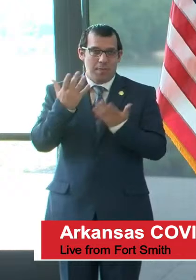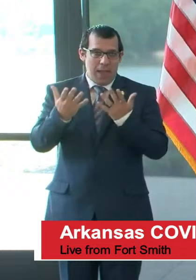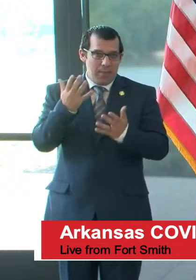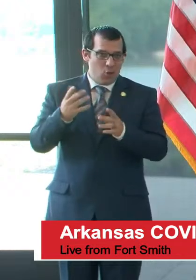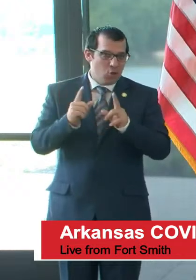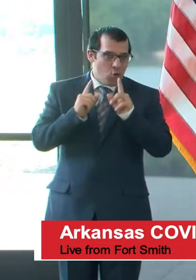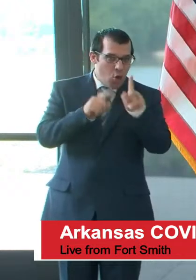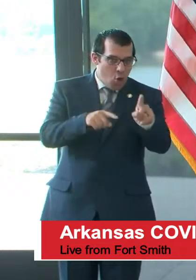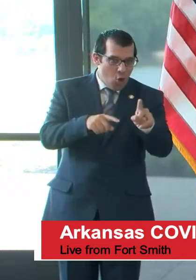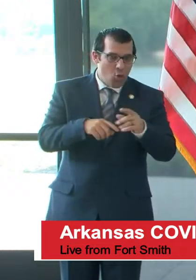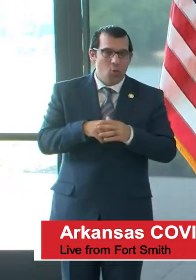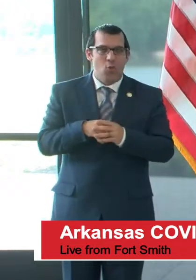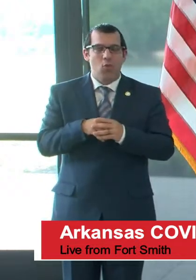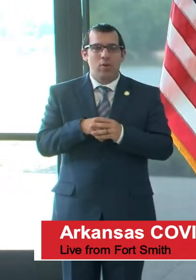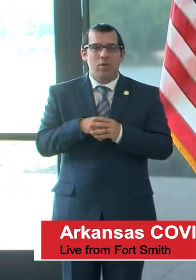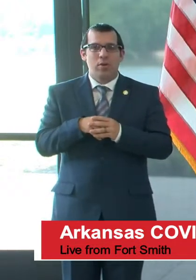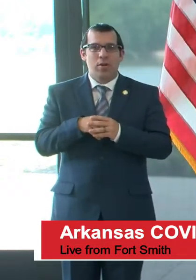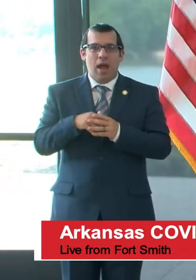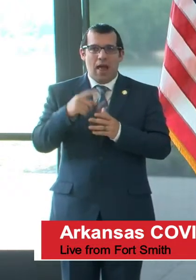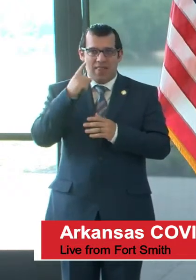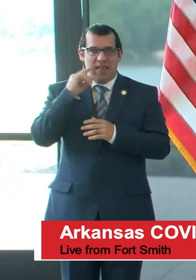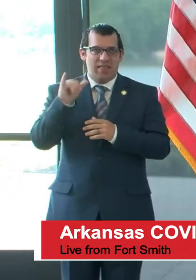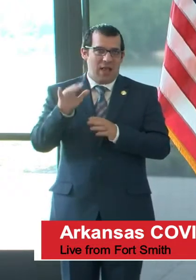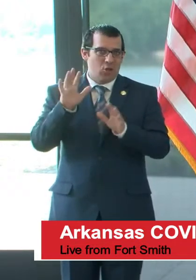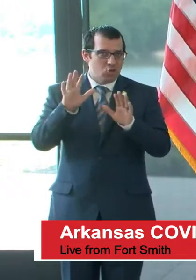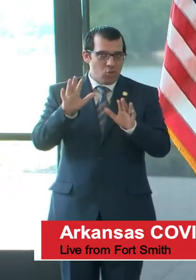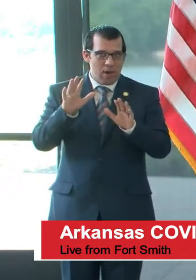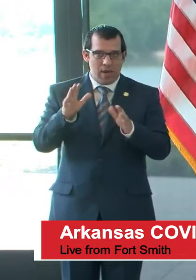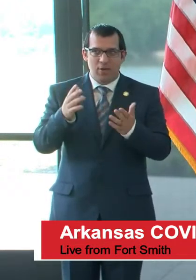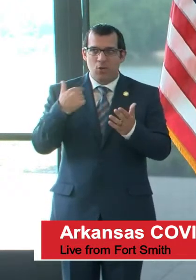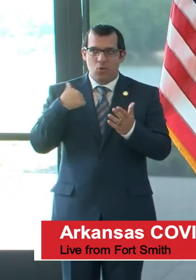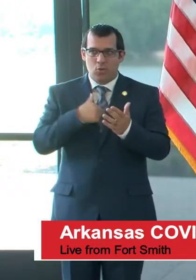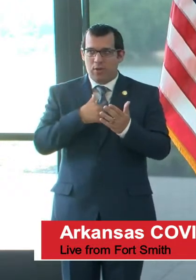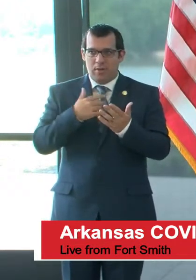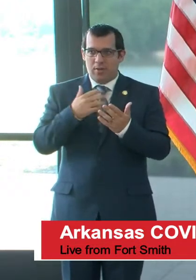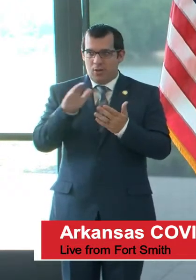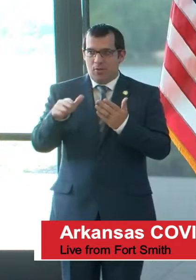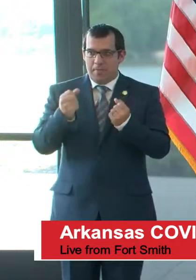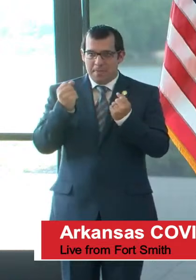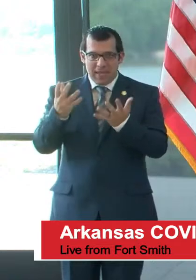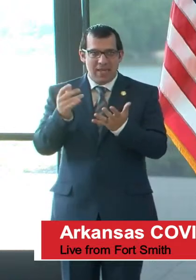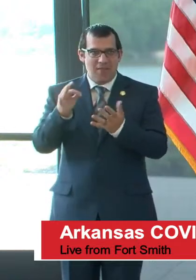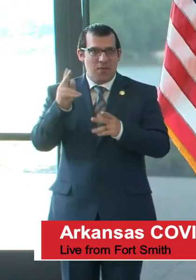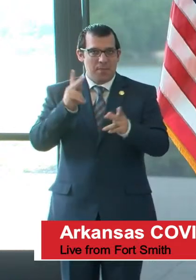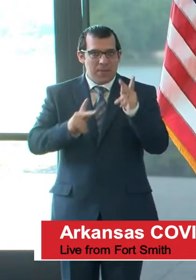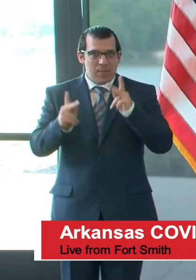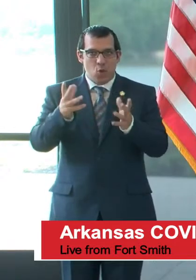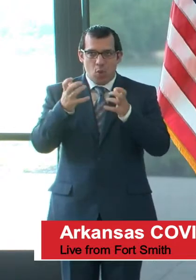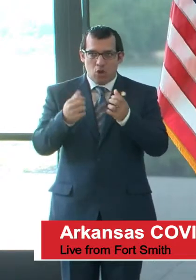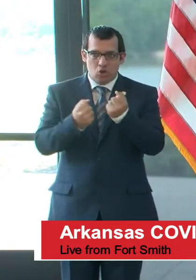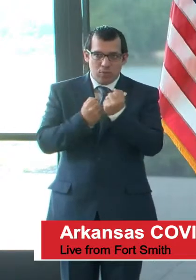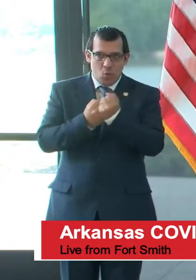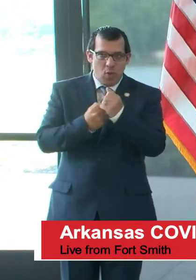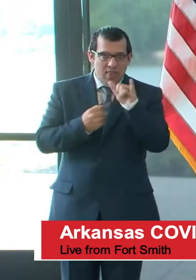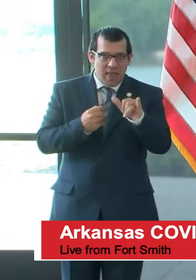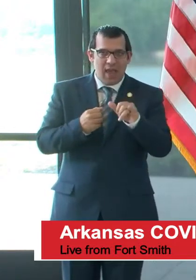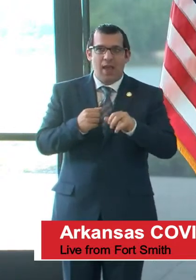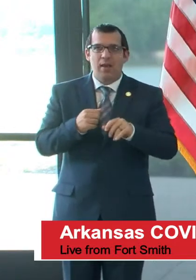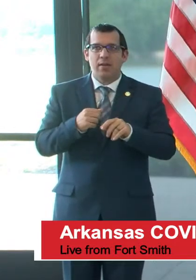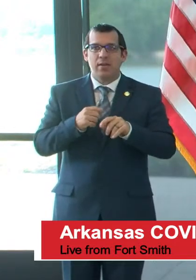looking at going there, and I think that's great. Many of the people want to support